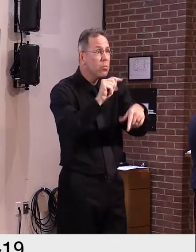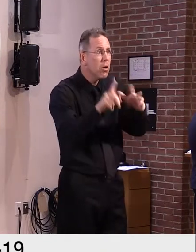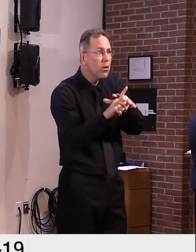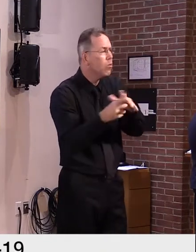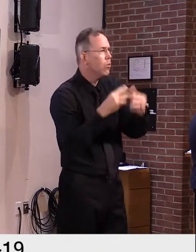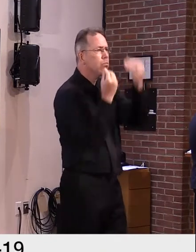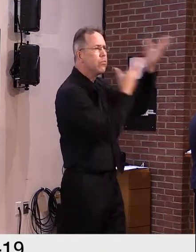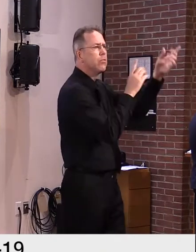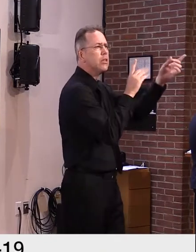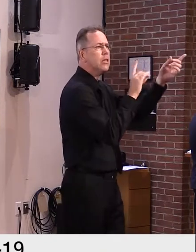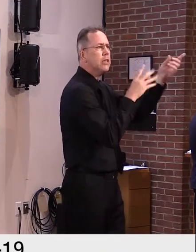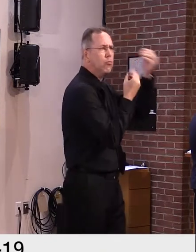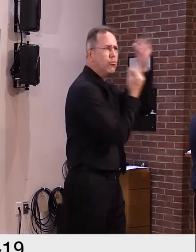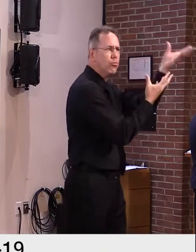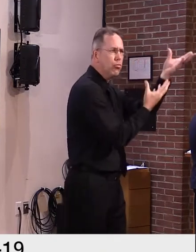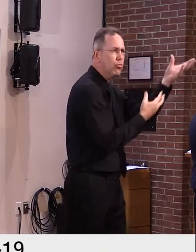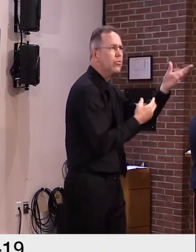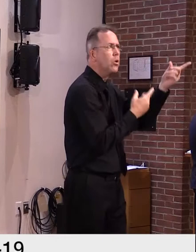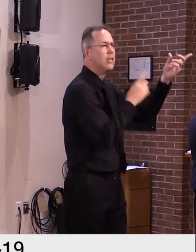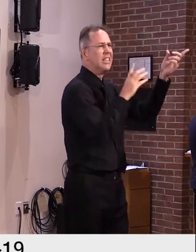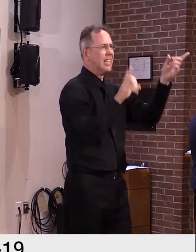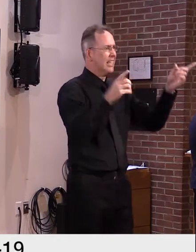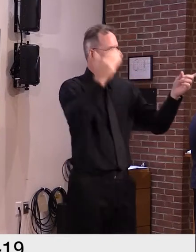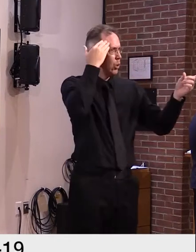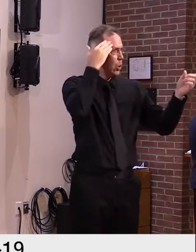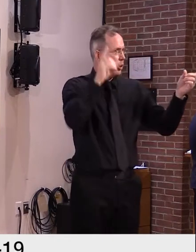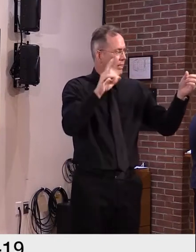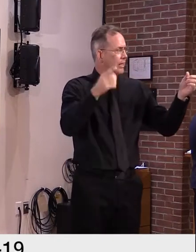people who need to know.